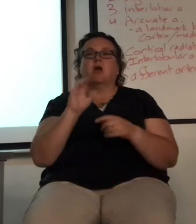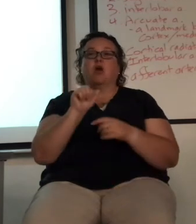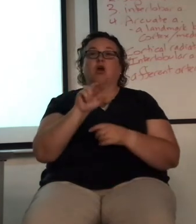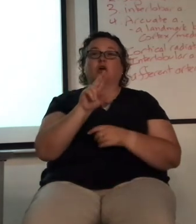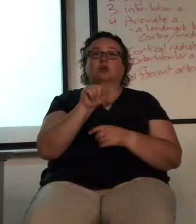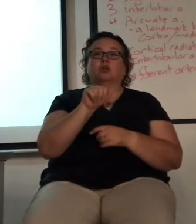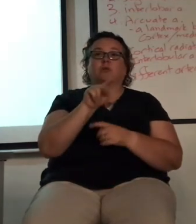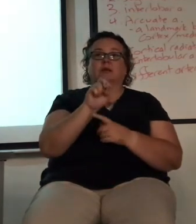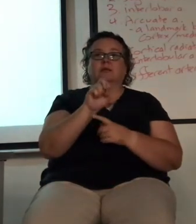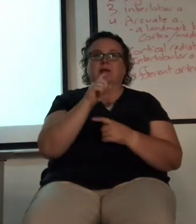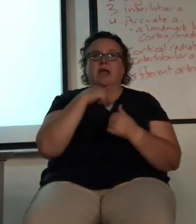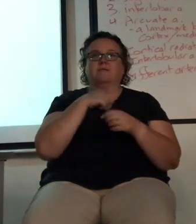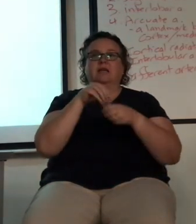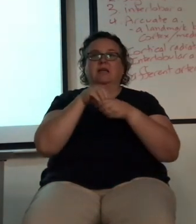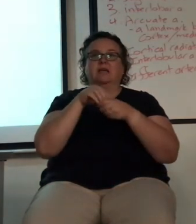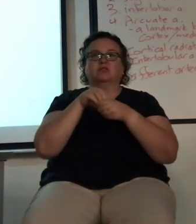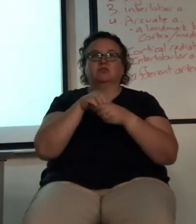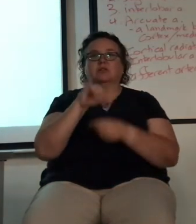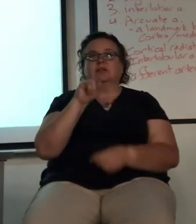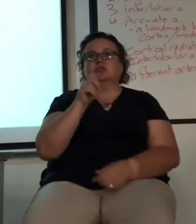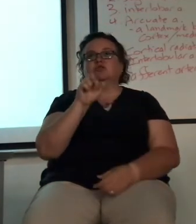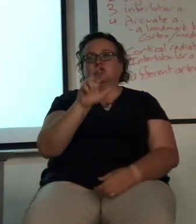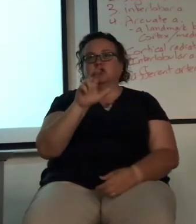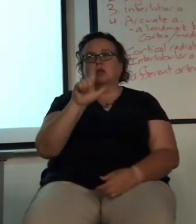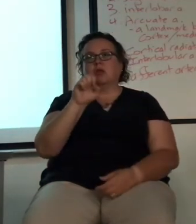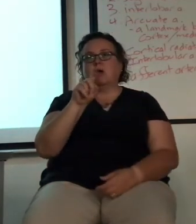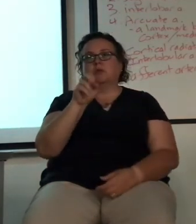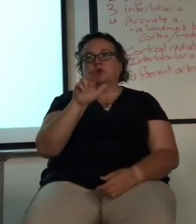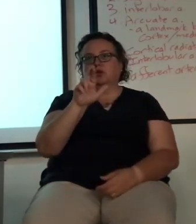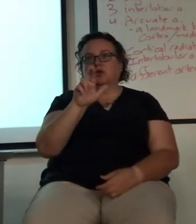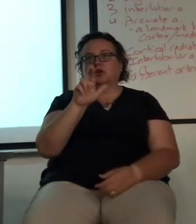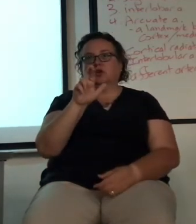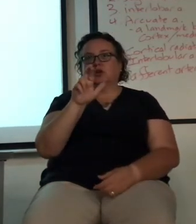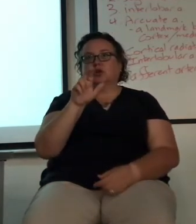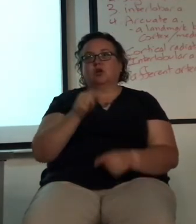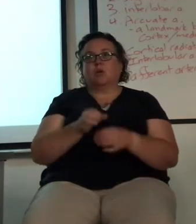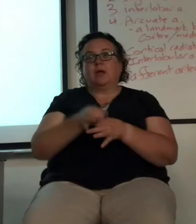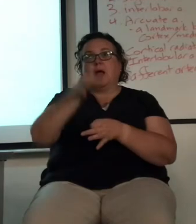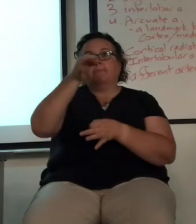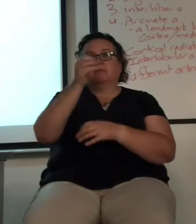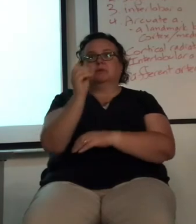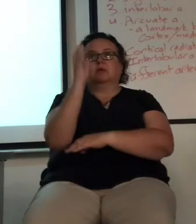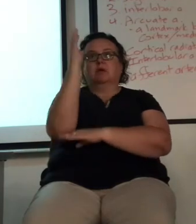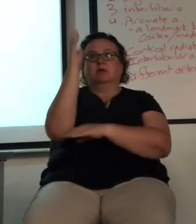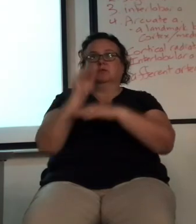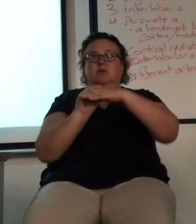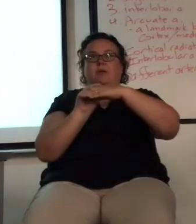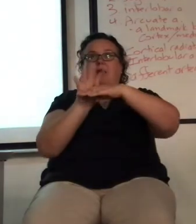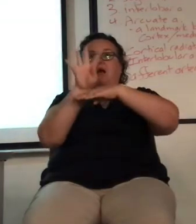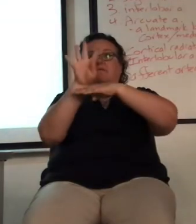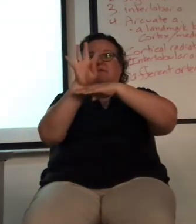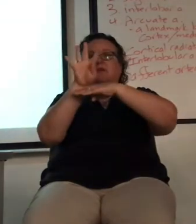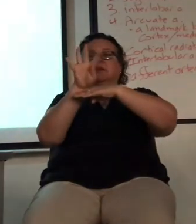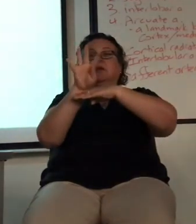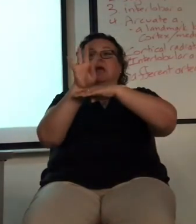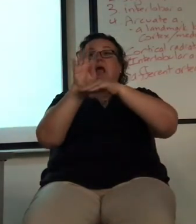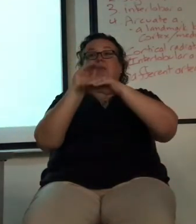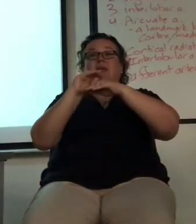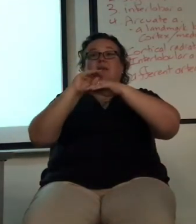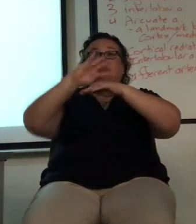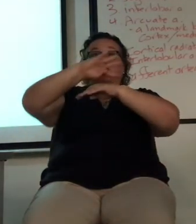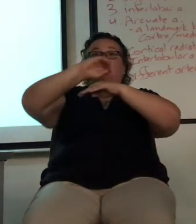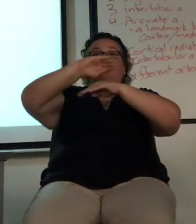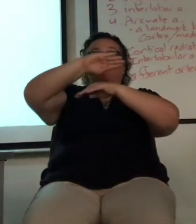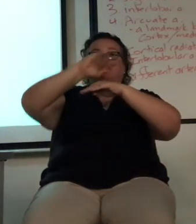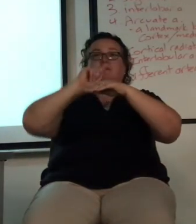is interlobular, going up there. Coming off the interlobular would be